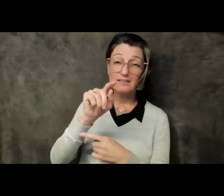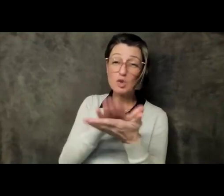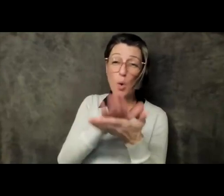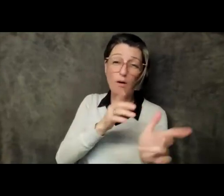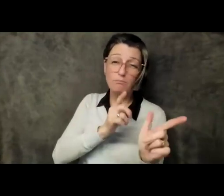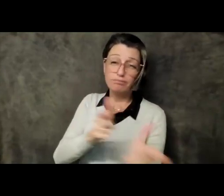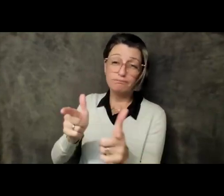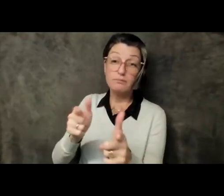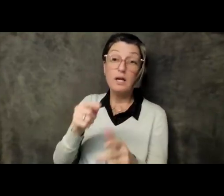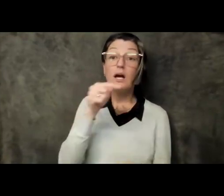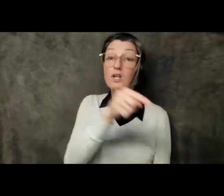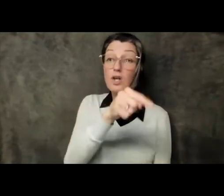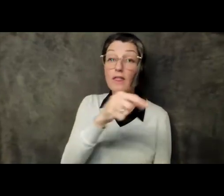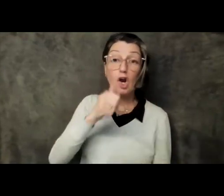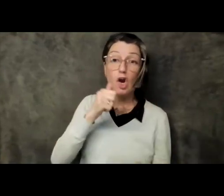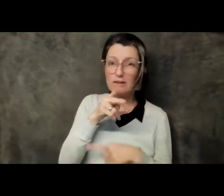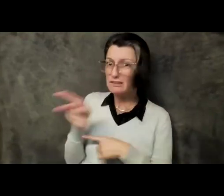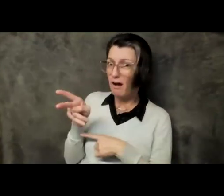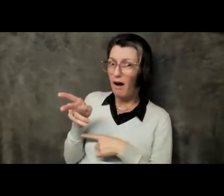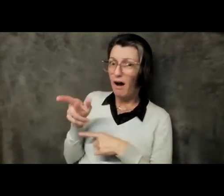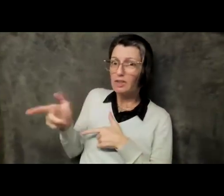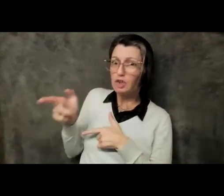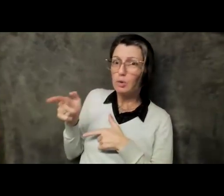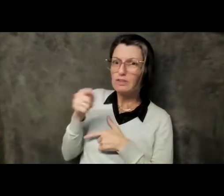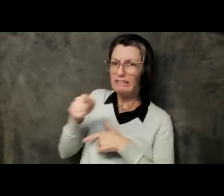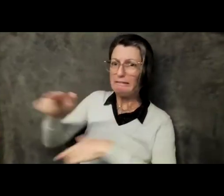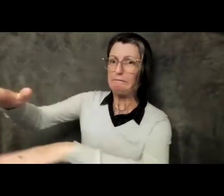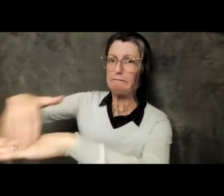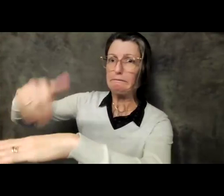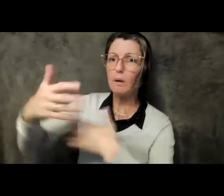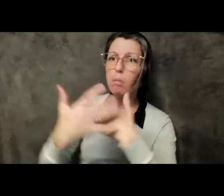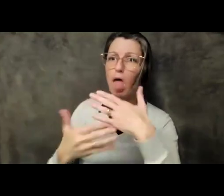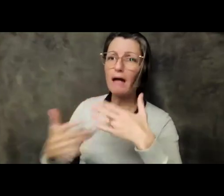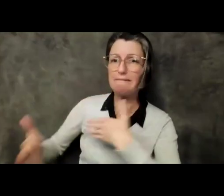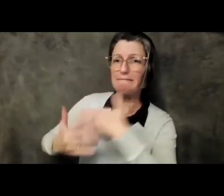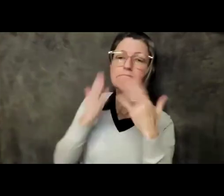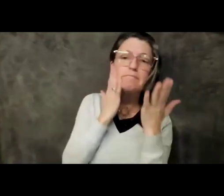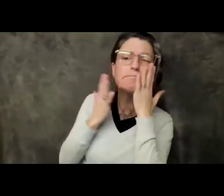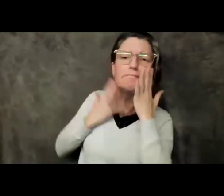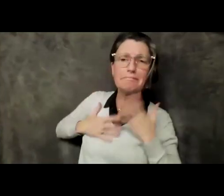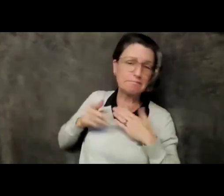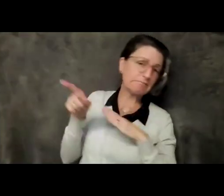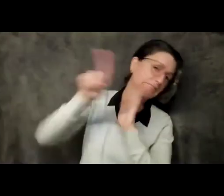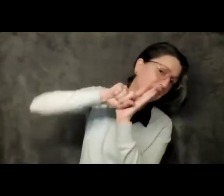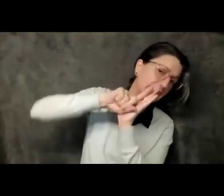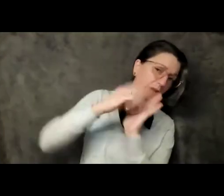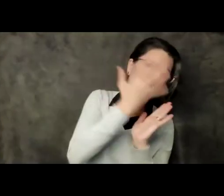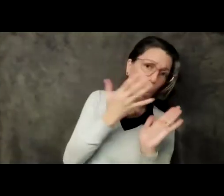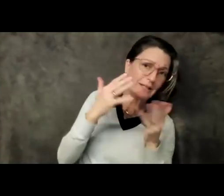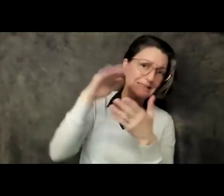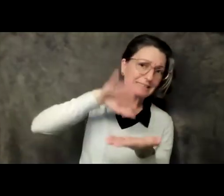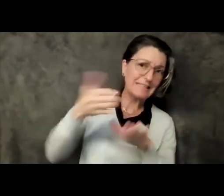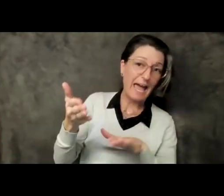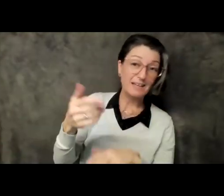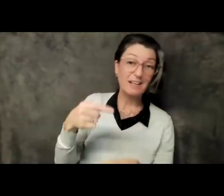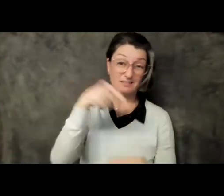blood and played dead so that the shooter wouldn't kill her too. I think about her testimony before Congress